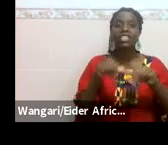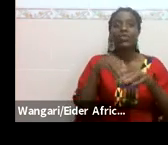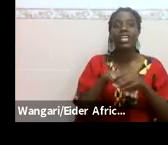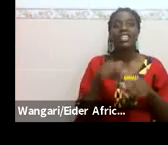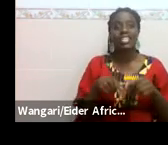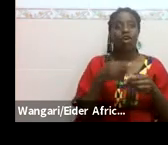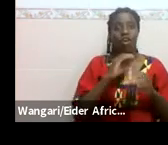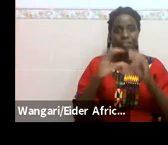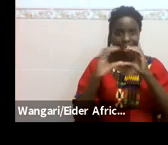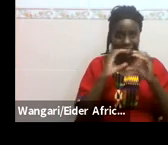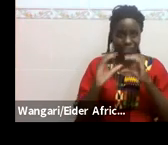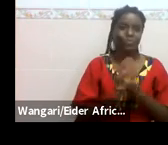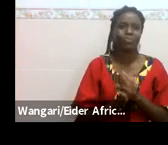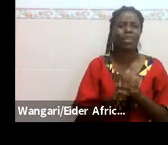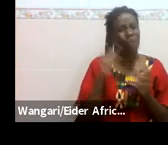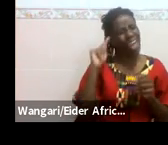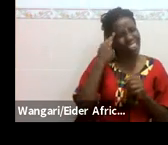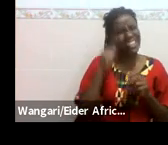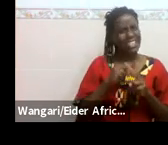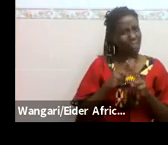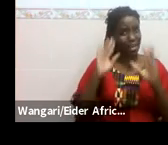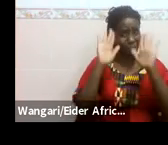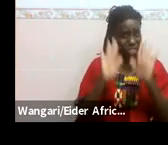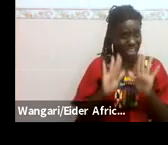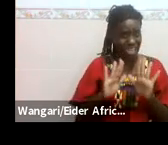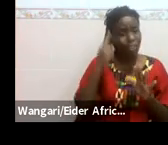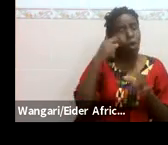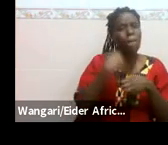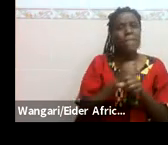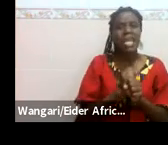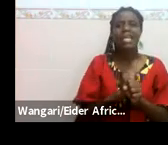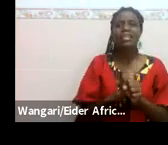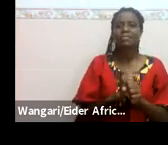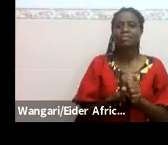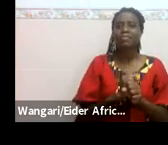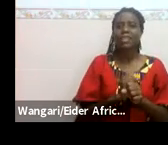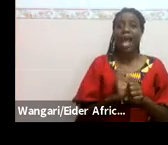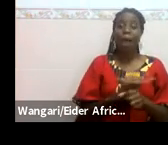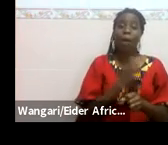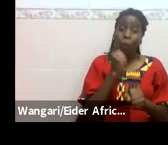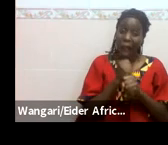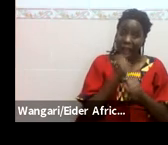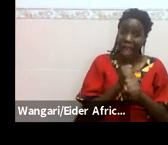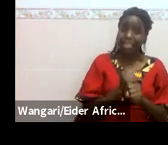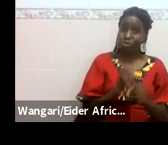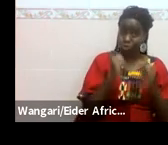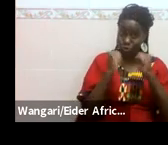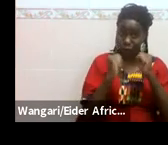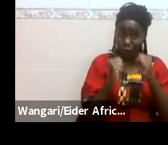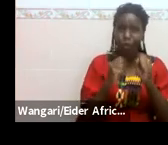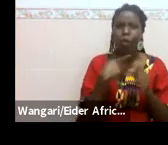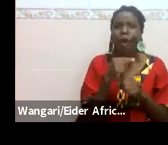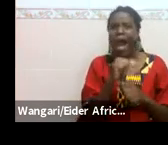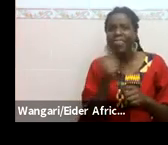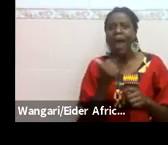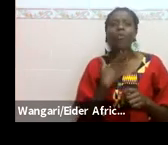Yes, so I think this is important in terms of reinforcing the work that we are doing already. Anyone wants to unmute and